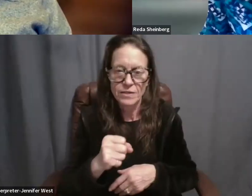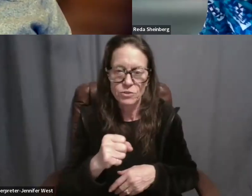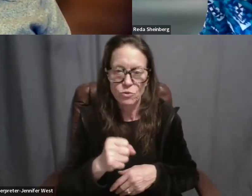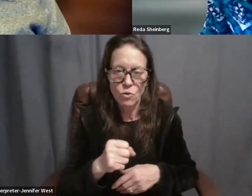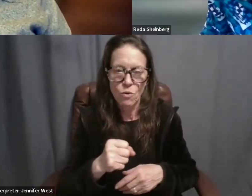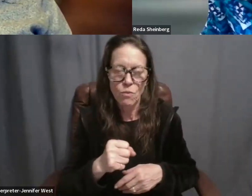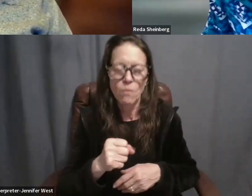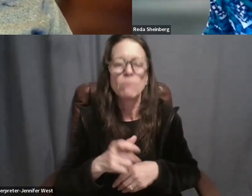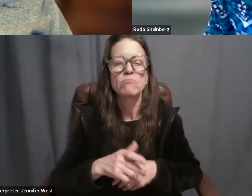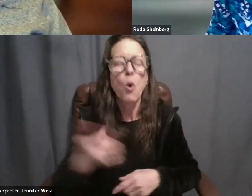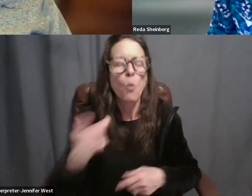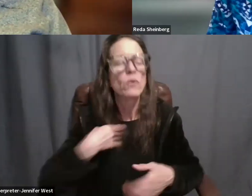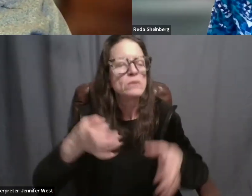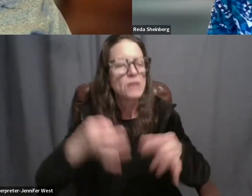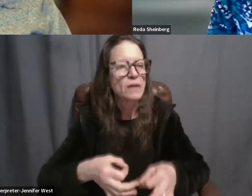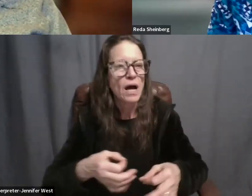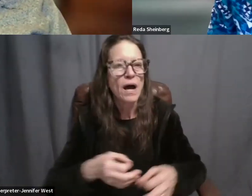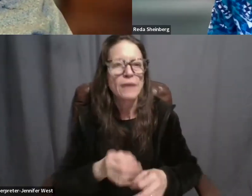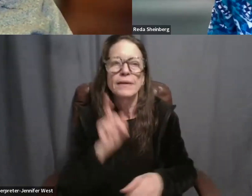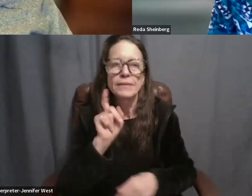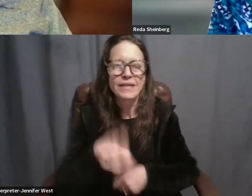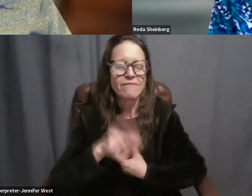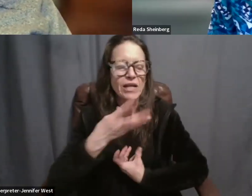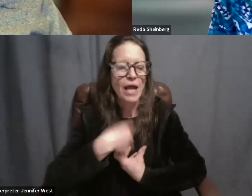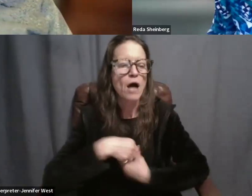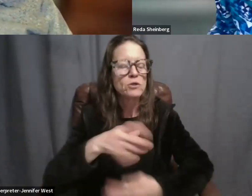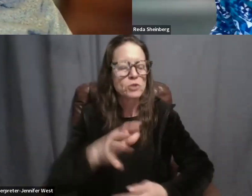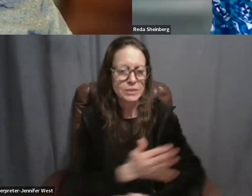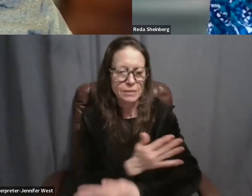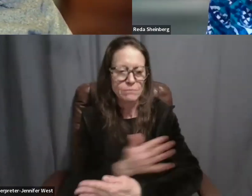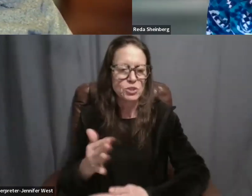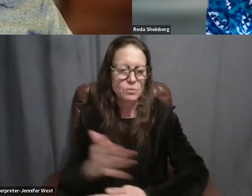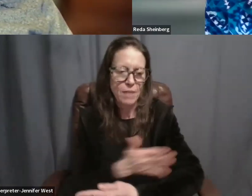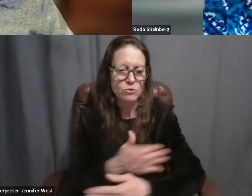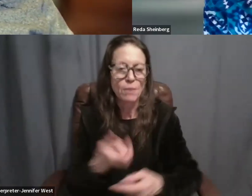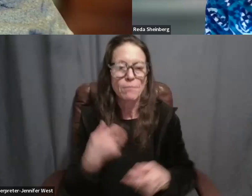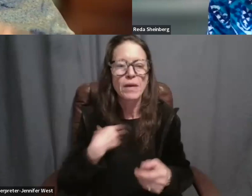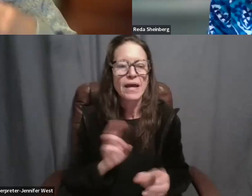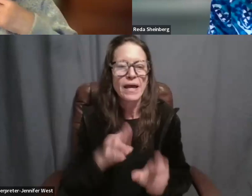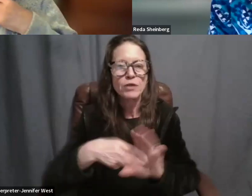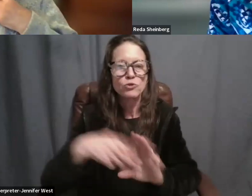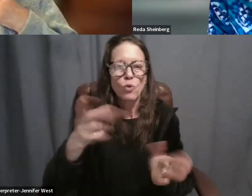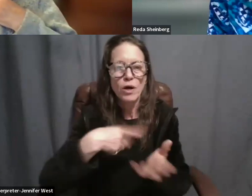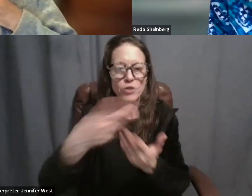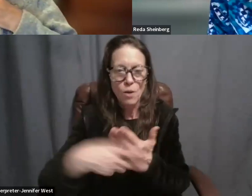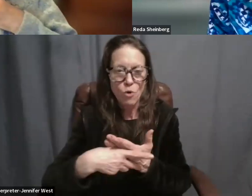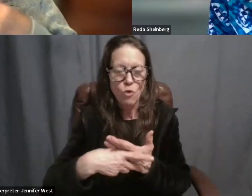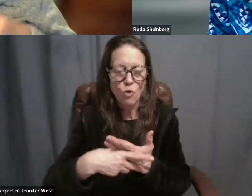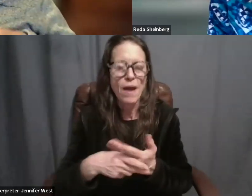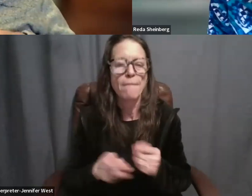spectrum. And he ended up going at a program called John L. Gildner School,